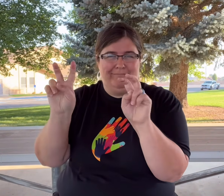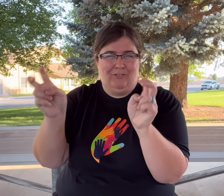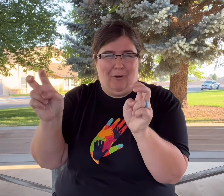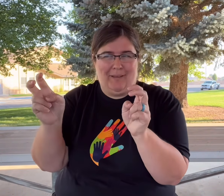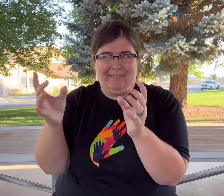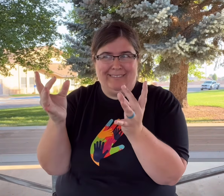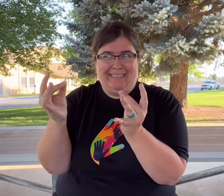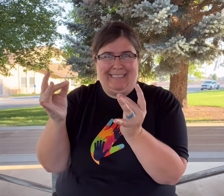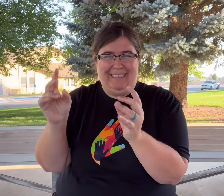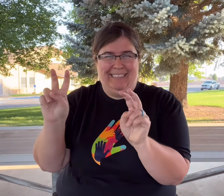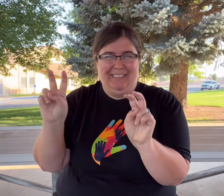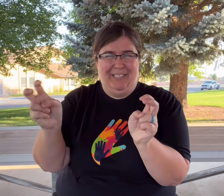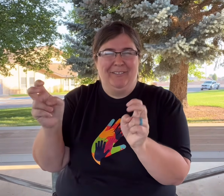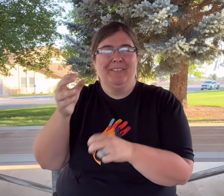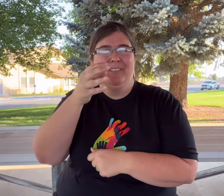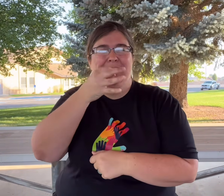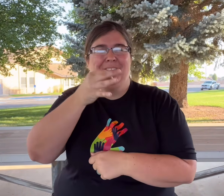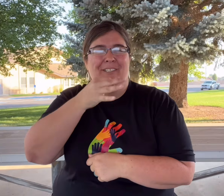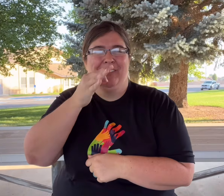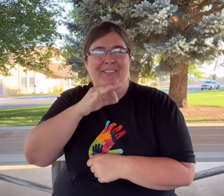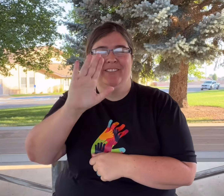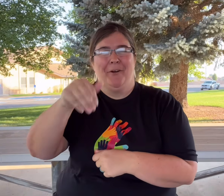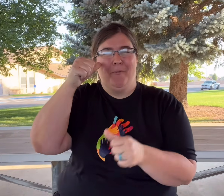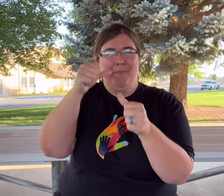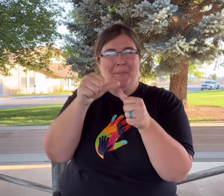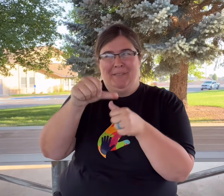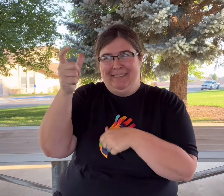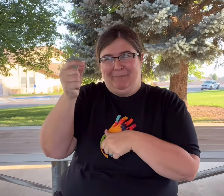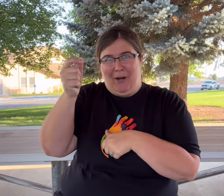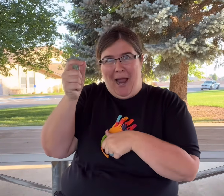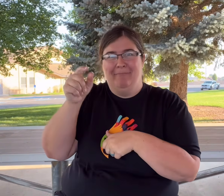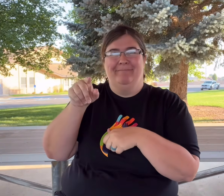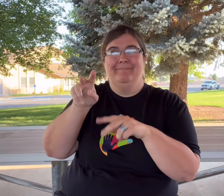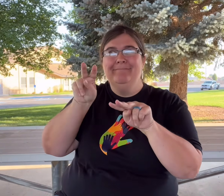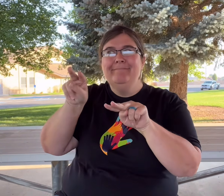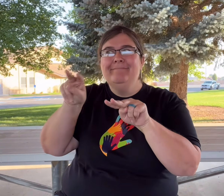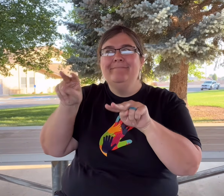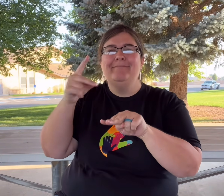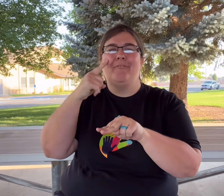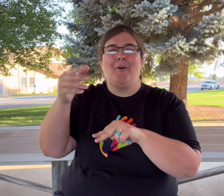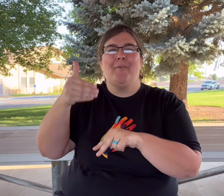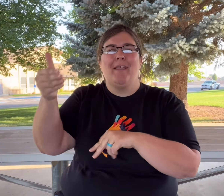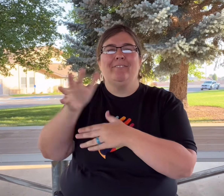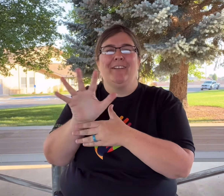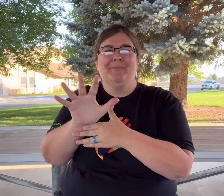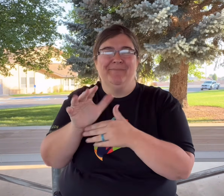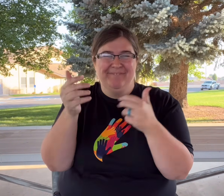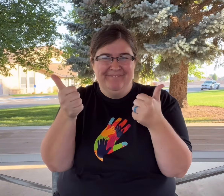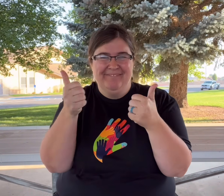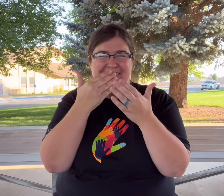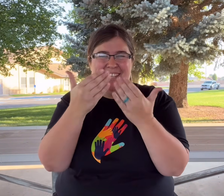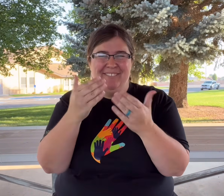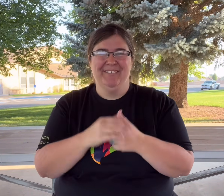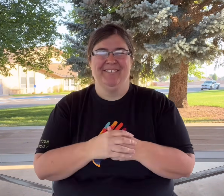this slightly sticky topic soon. So remember to subscribe and keep an eye out for my next video. All right, thank you.